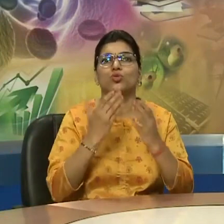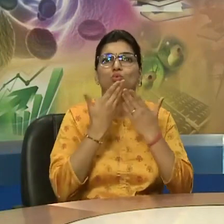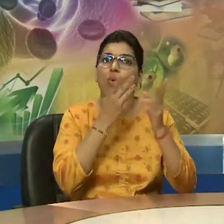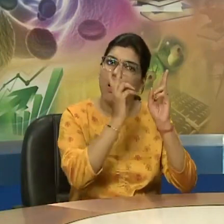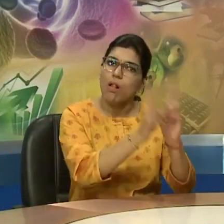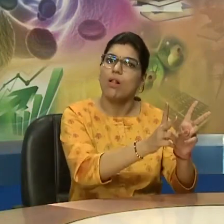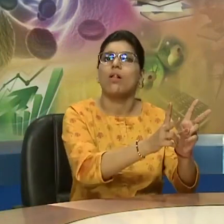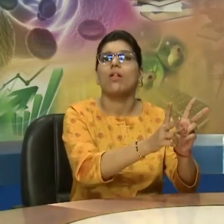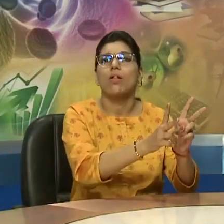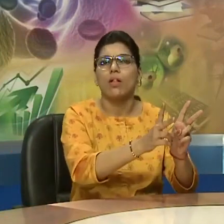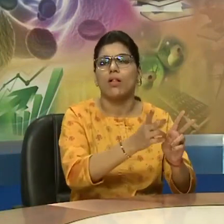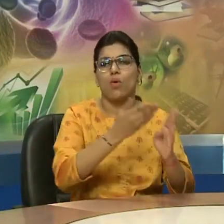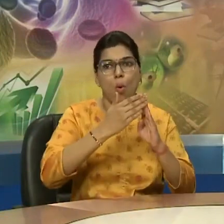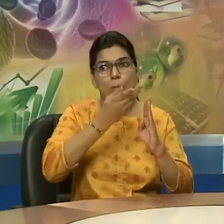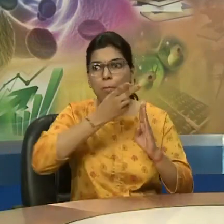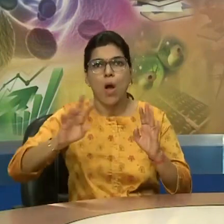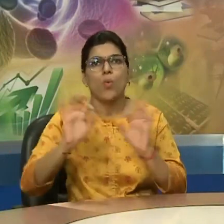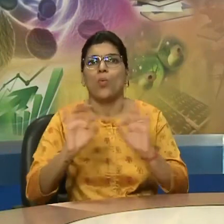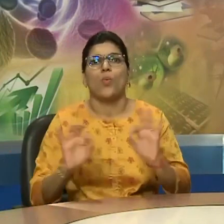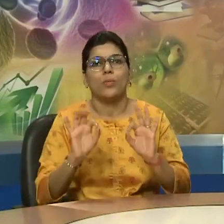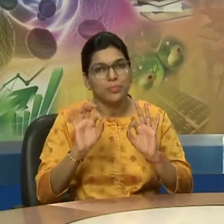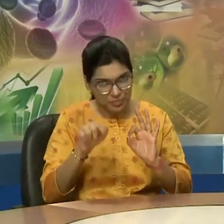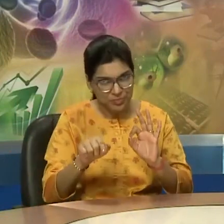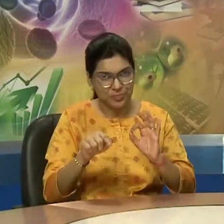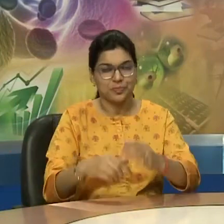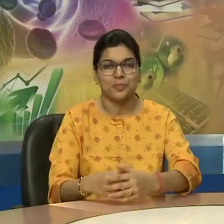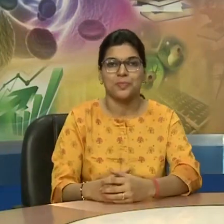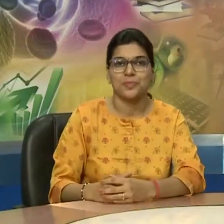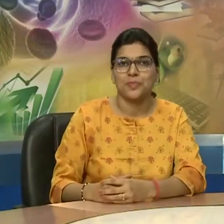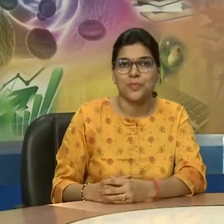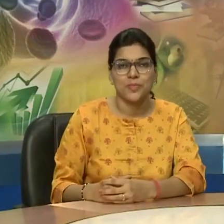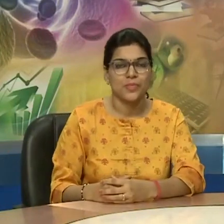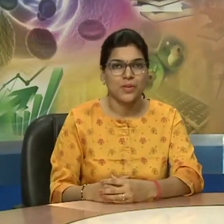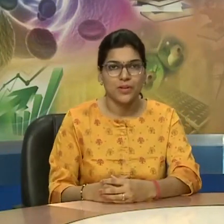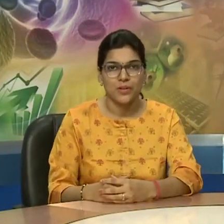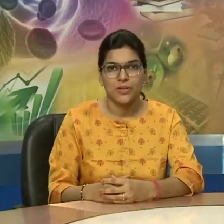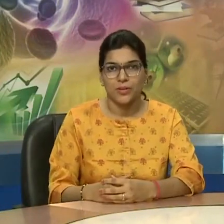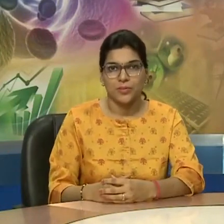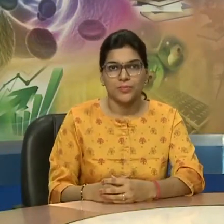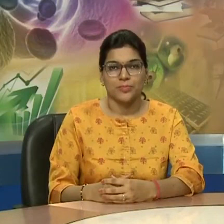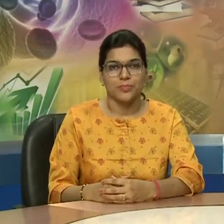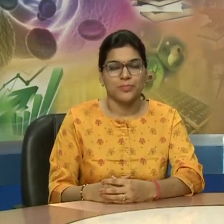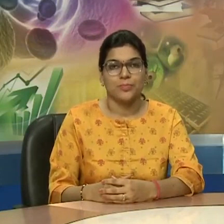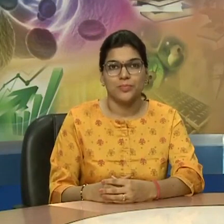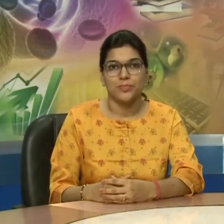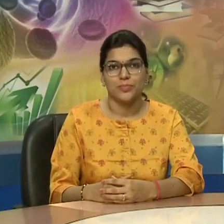8th, had not yet returned home from school.